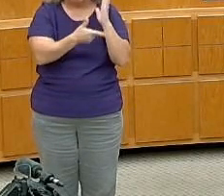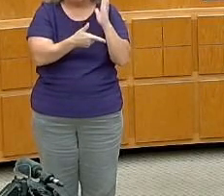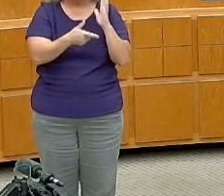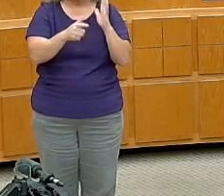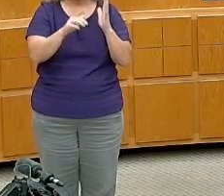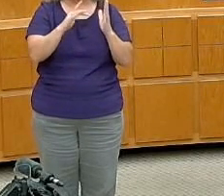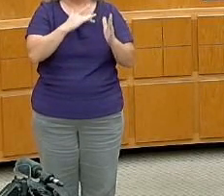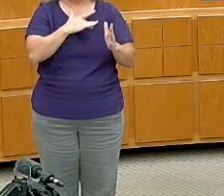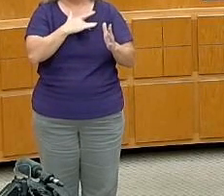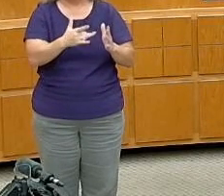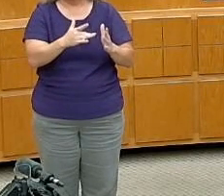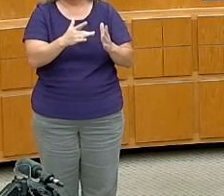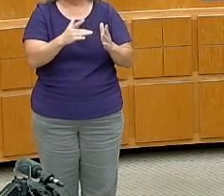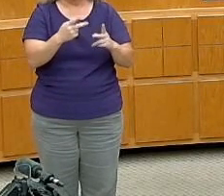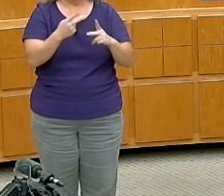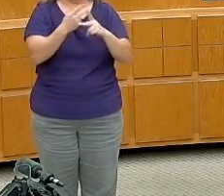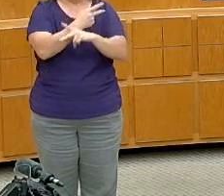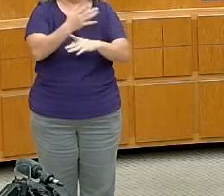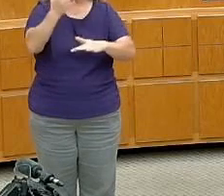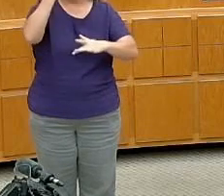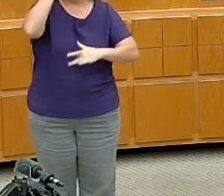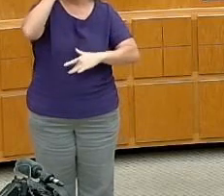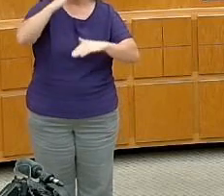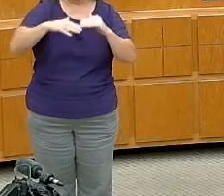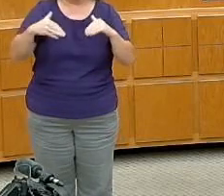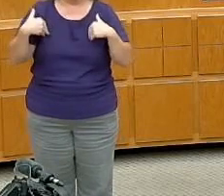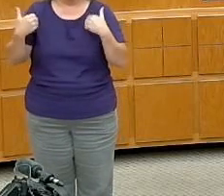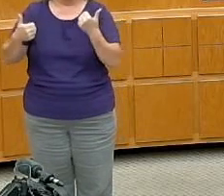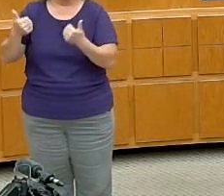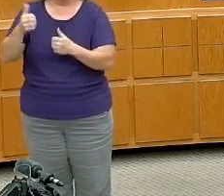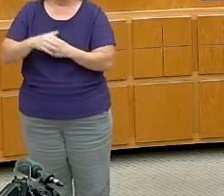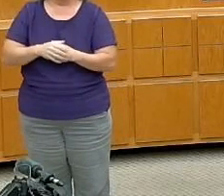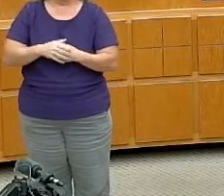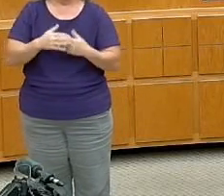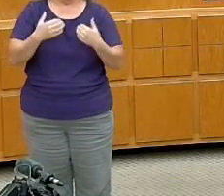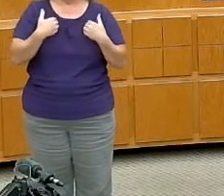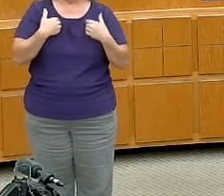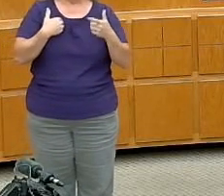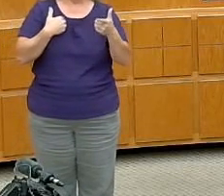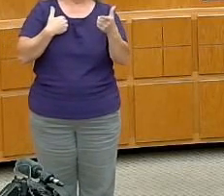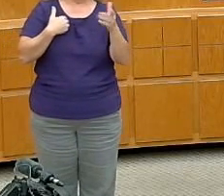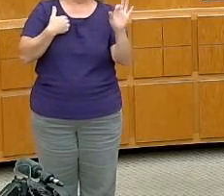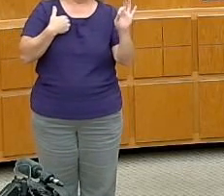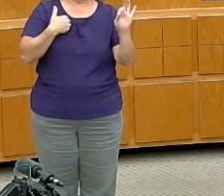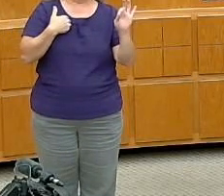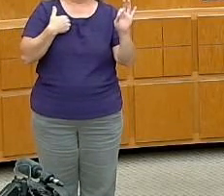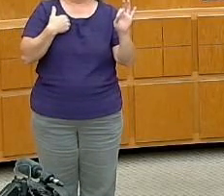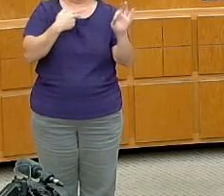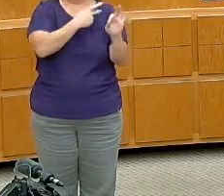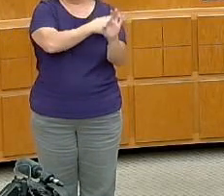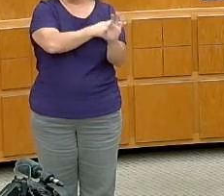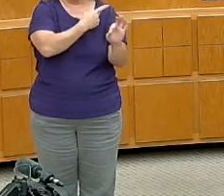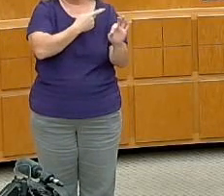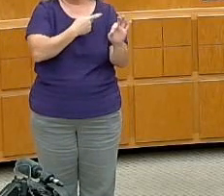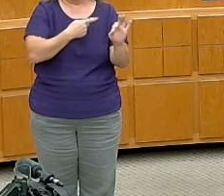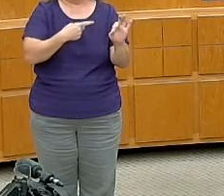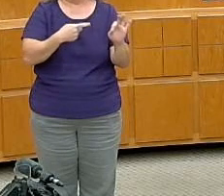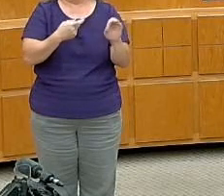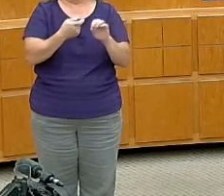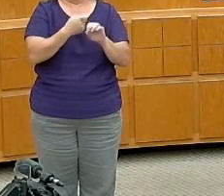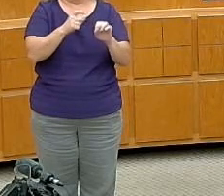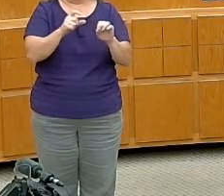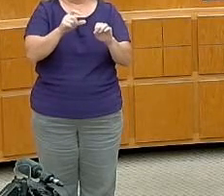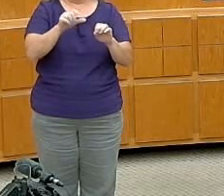population. We've had 29 patients from the greater geographic area, which includes 17 patients from the Nueces